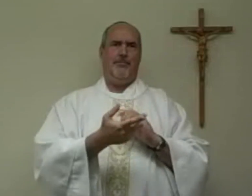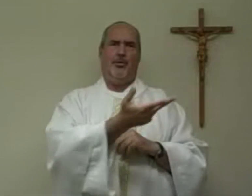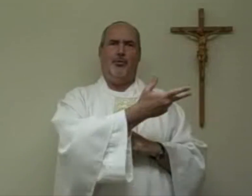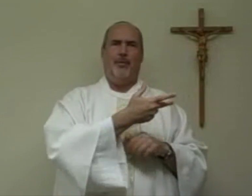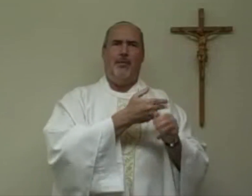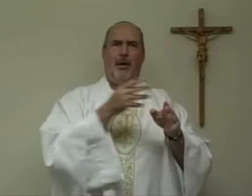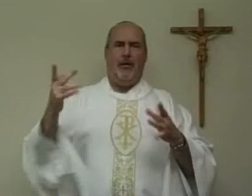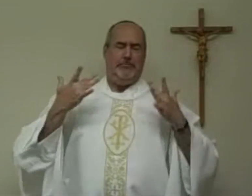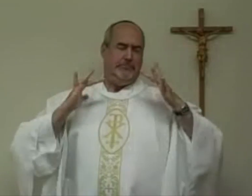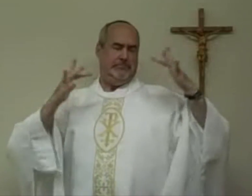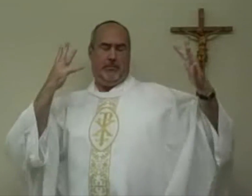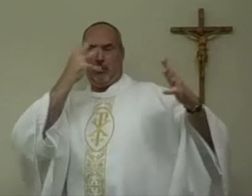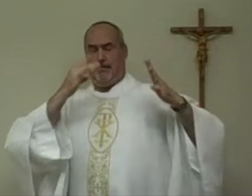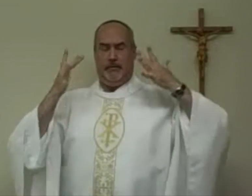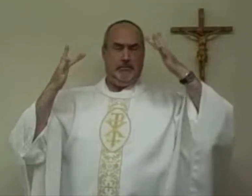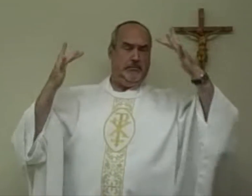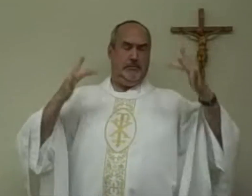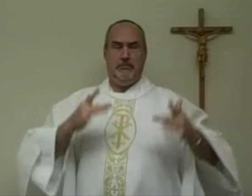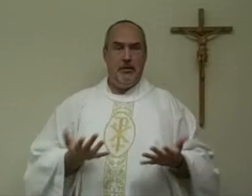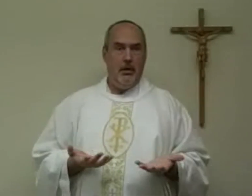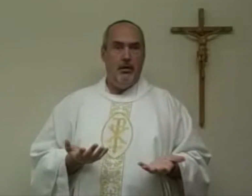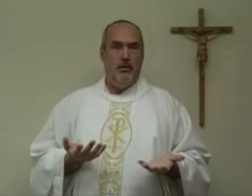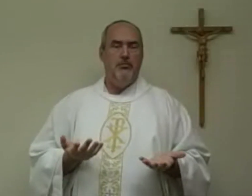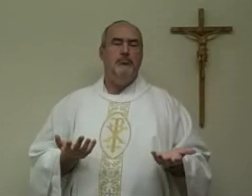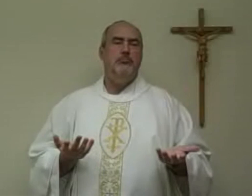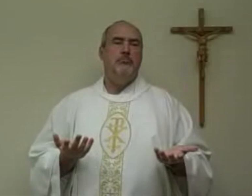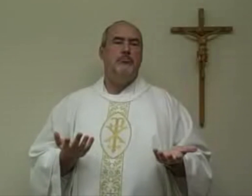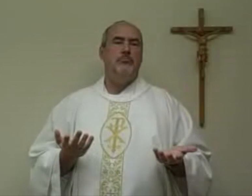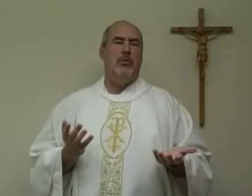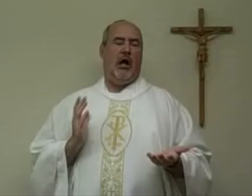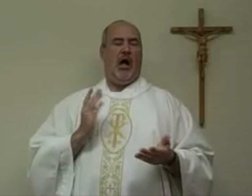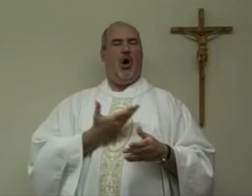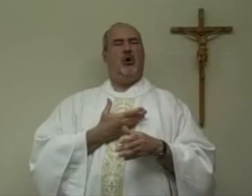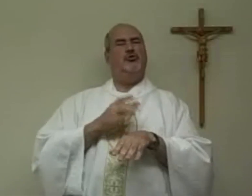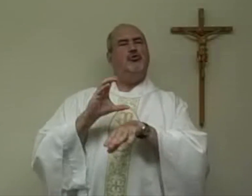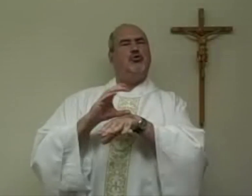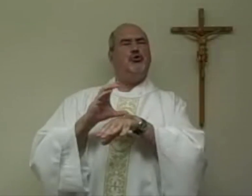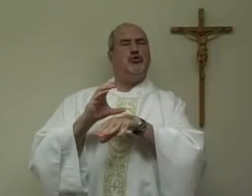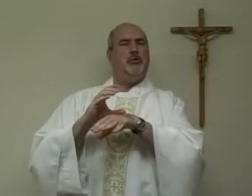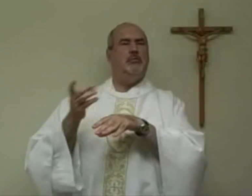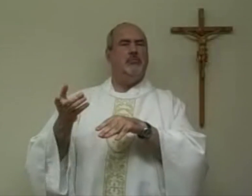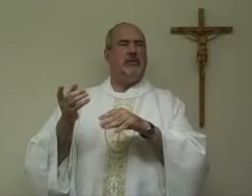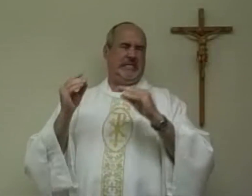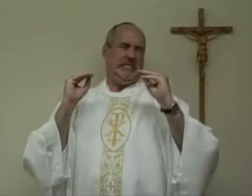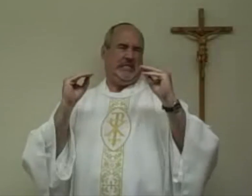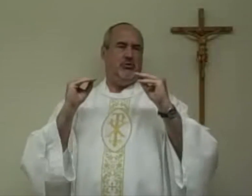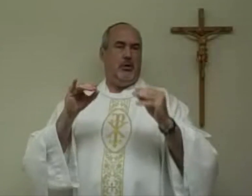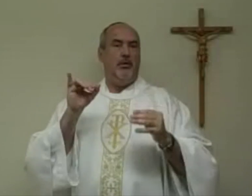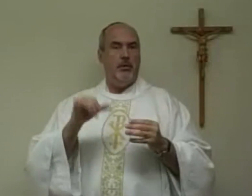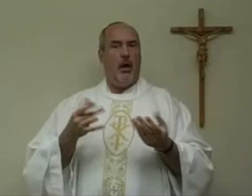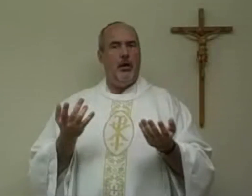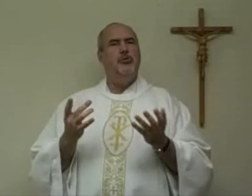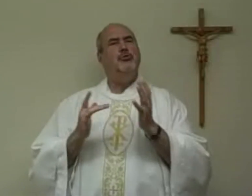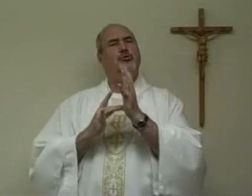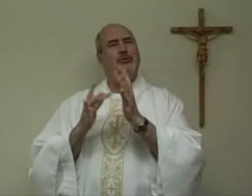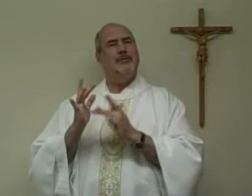Why did Jesus go ahead and show the 3 apostles his transfiguration? Well, the